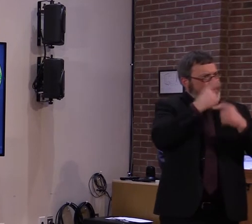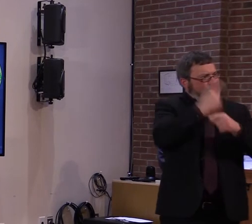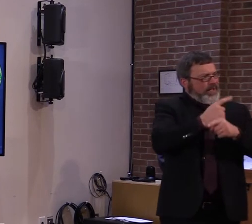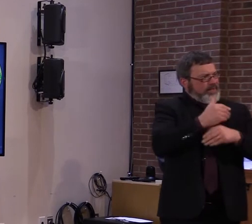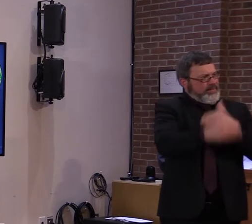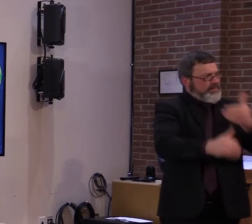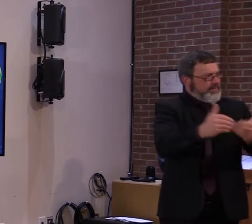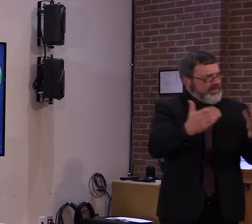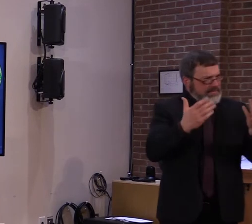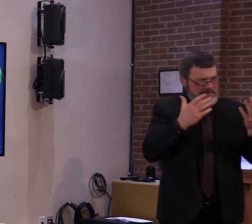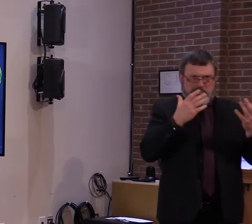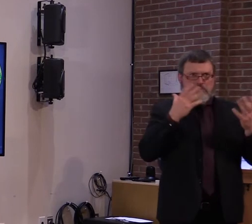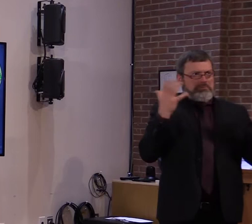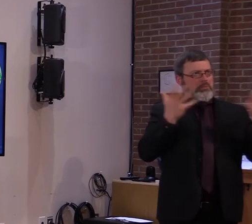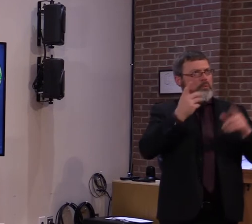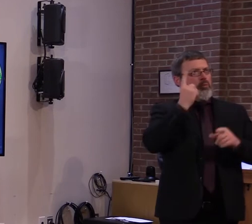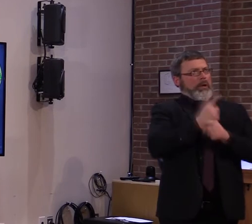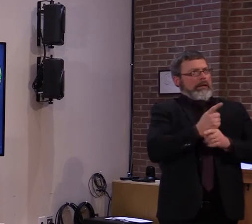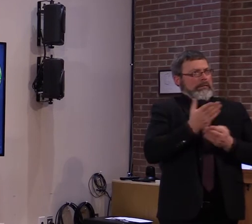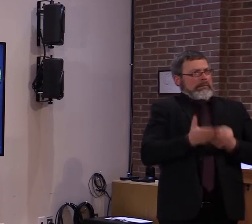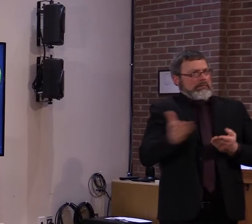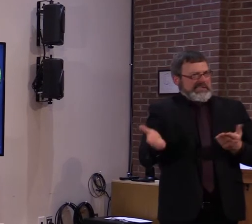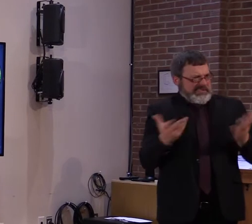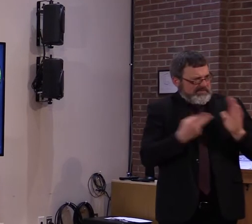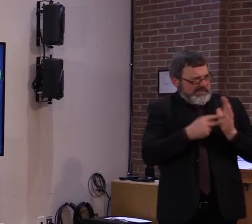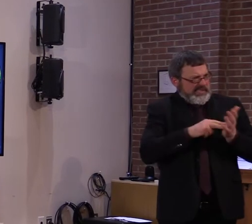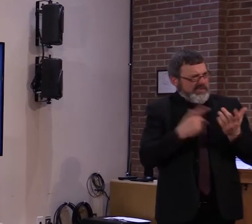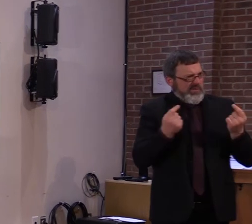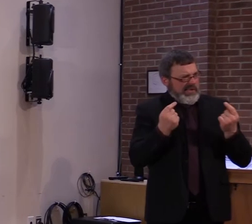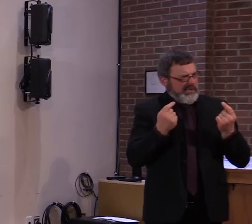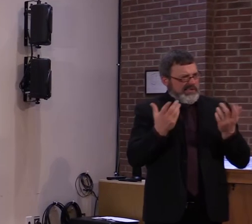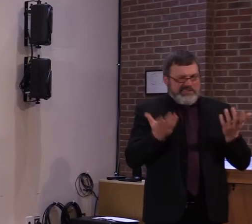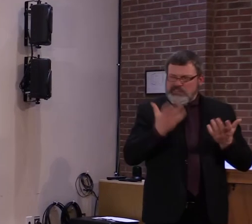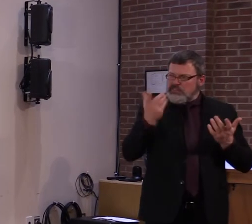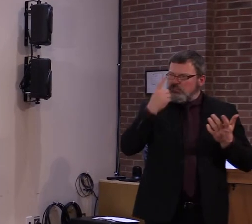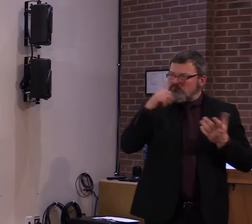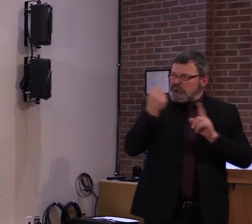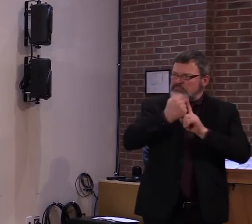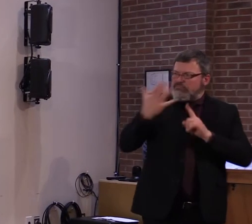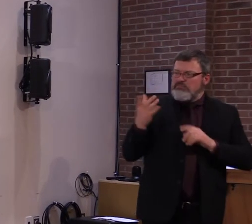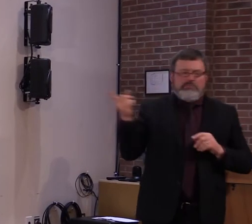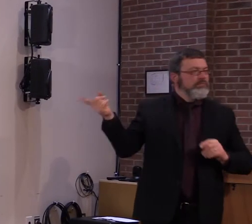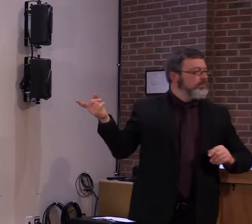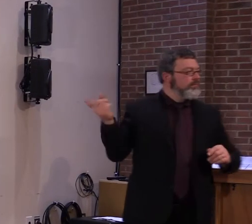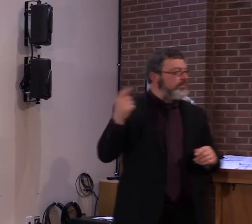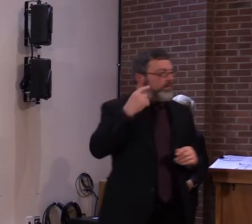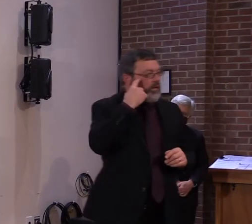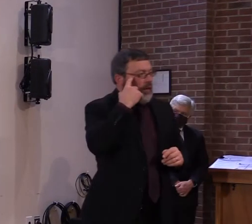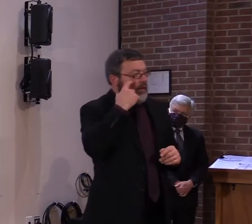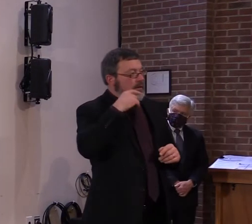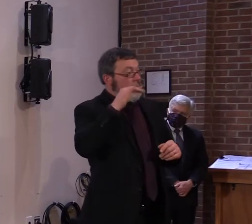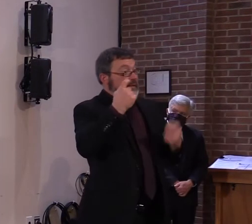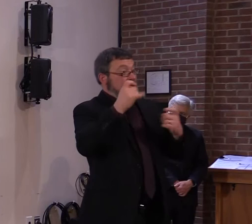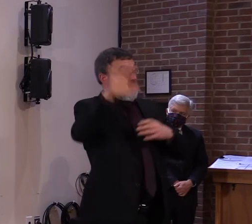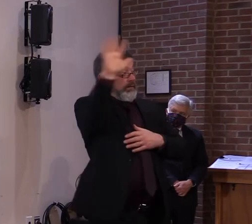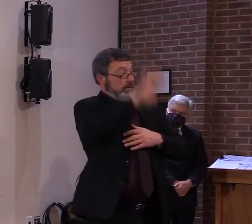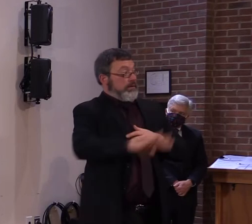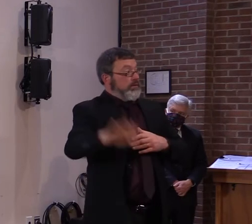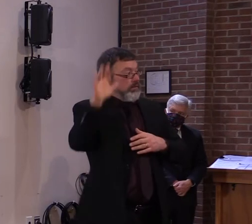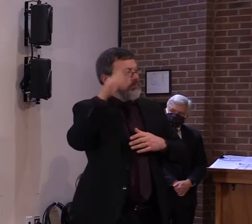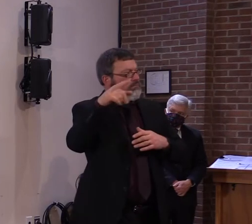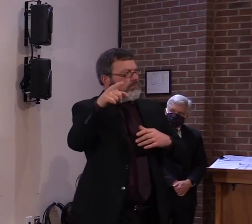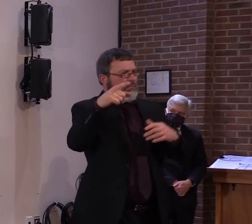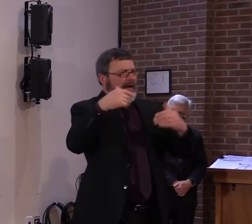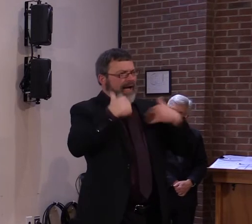requirements are met, especially, Vermonters are asked to sort of? Well, the resorts and ski areas do have that guidance, and they have guidance, and they have